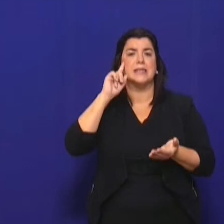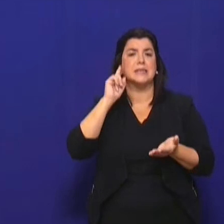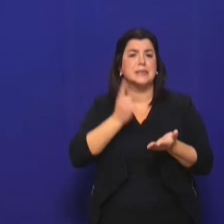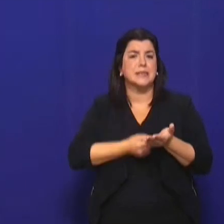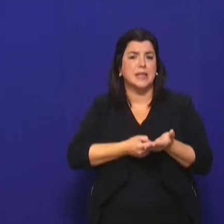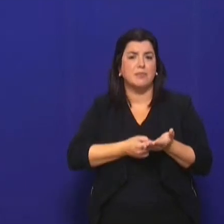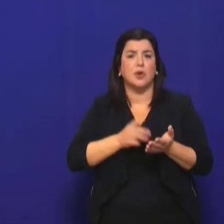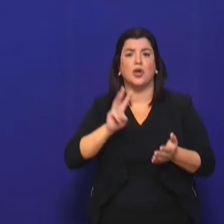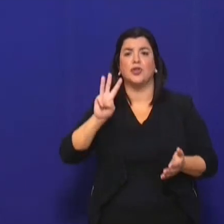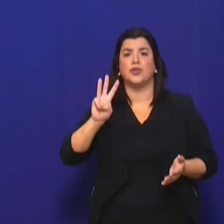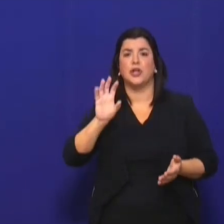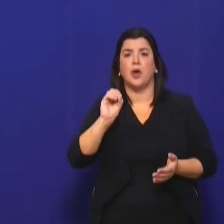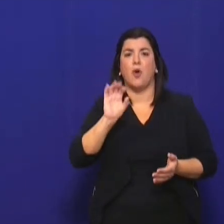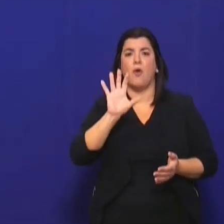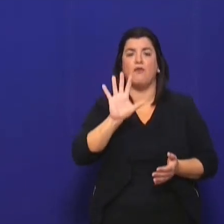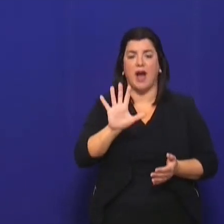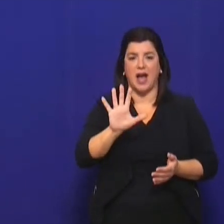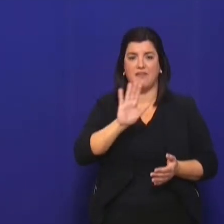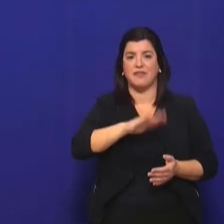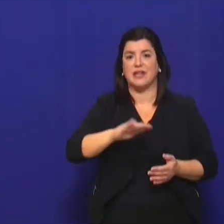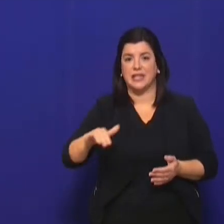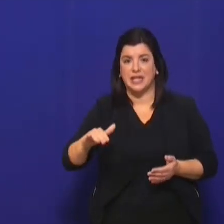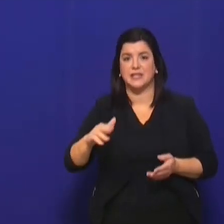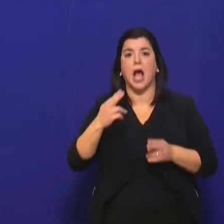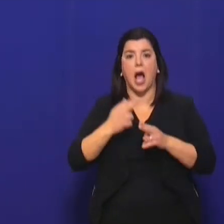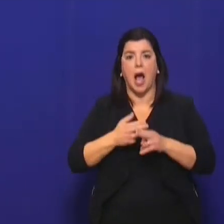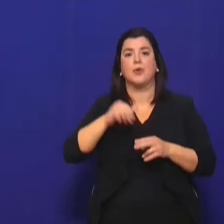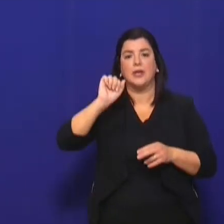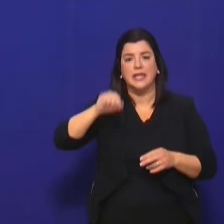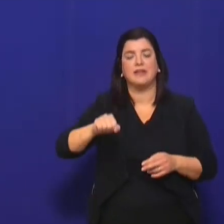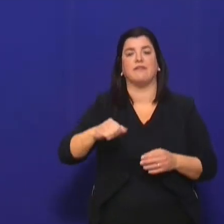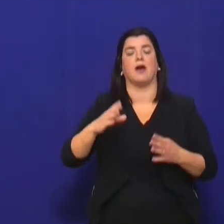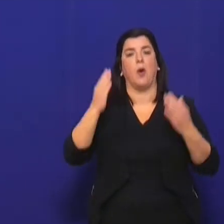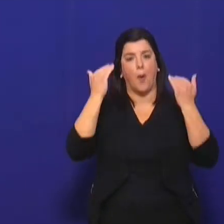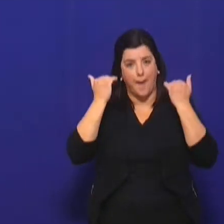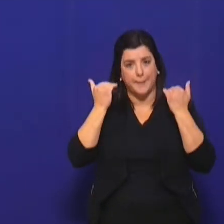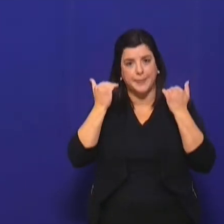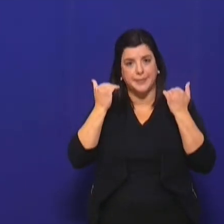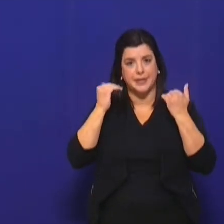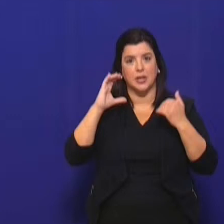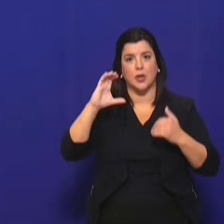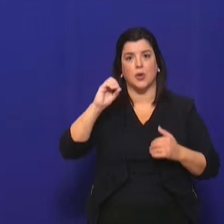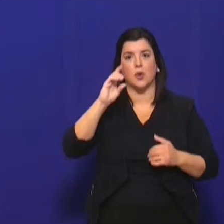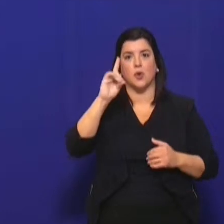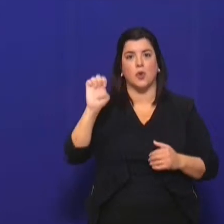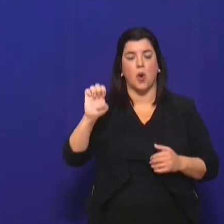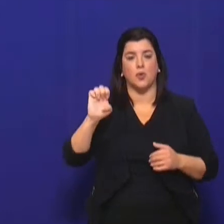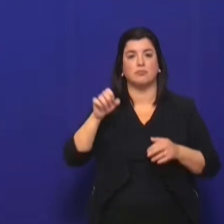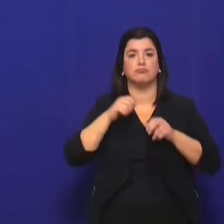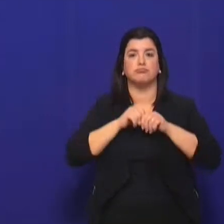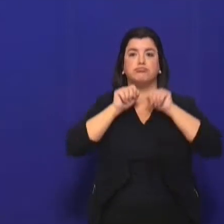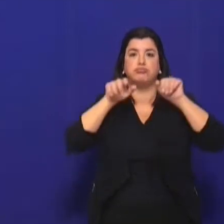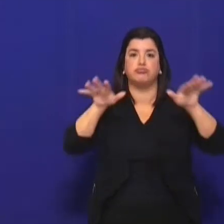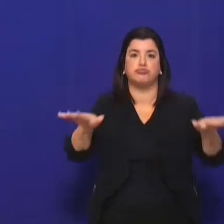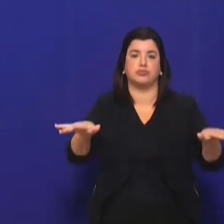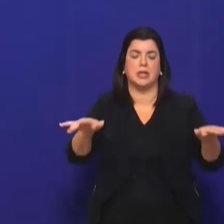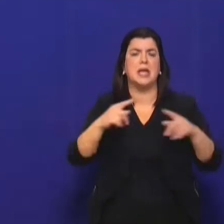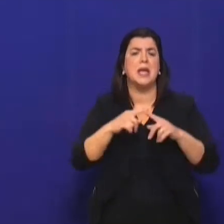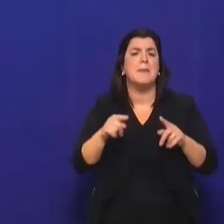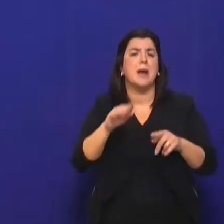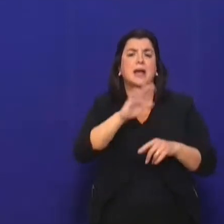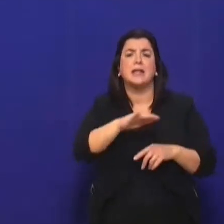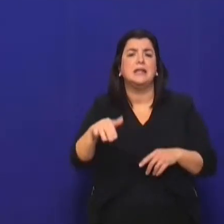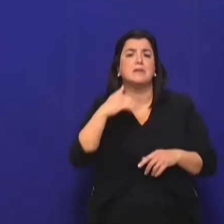hemm 305 persuni li propju daħlu l-code allura jkun ħareġ propju l-alert lil persuni li kienu f'kuntatt.